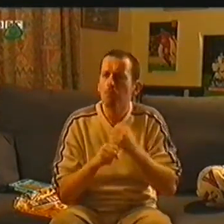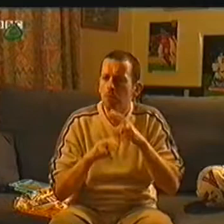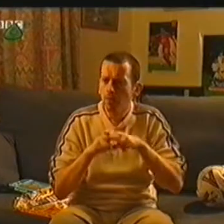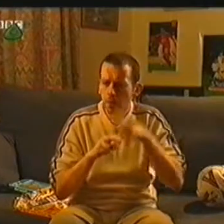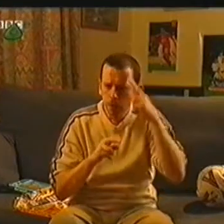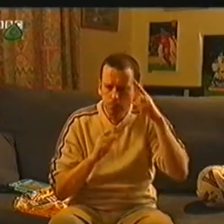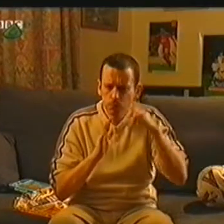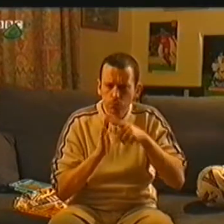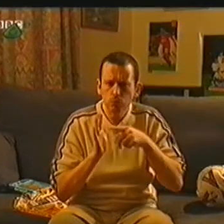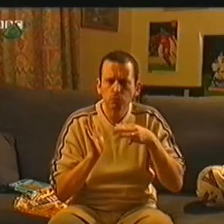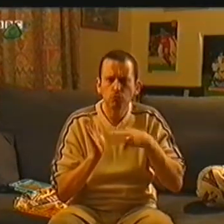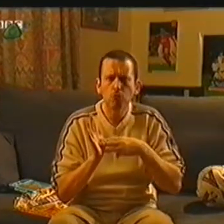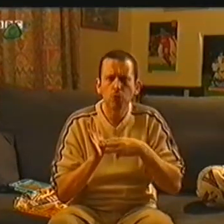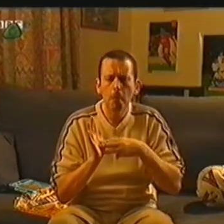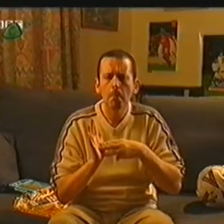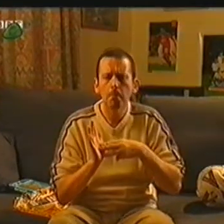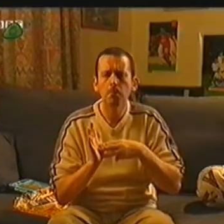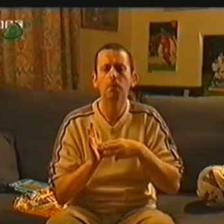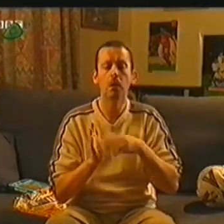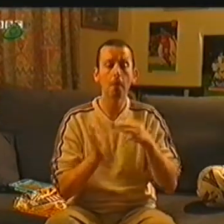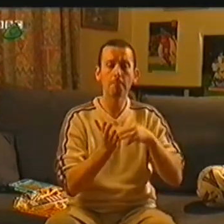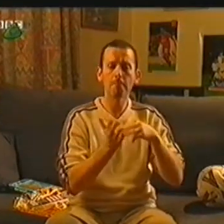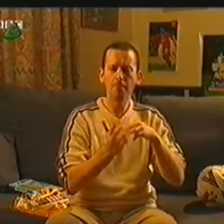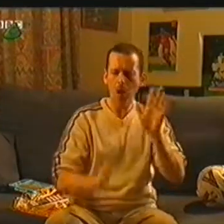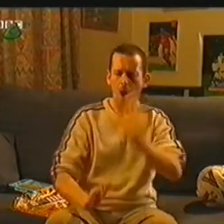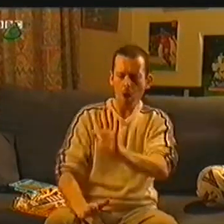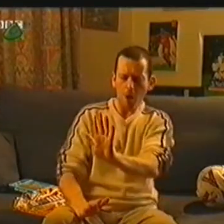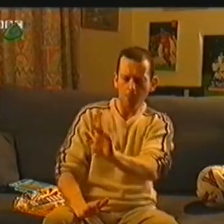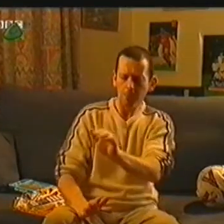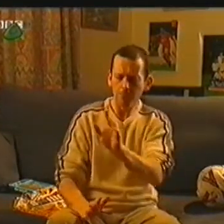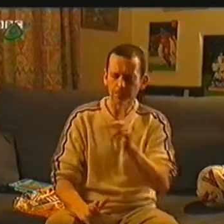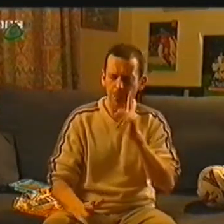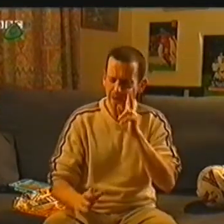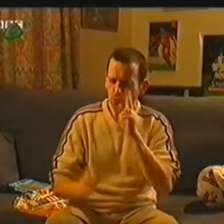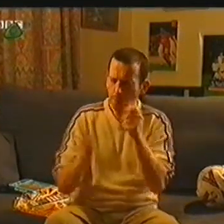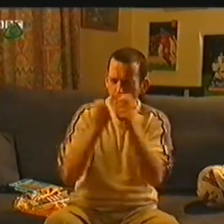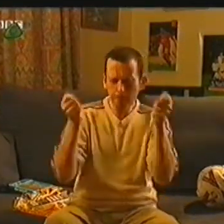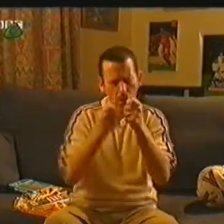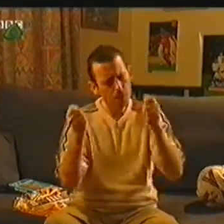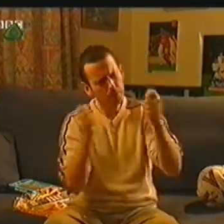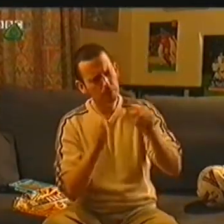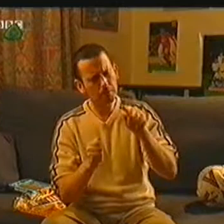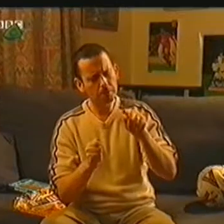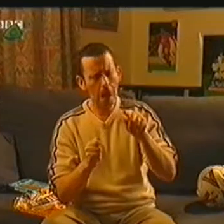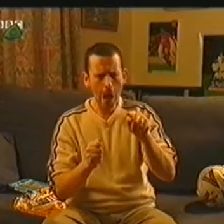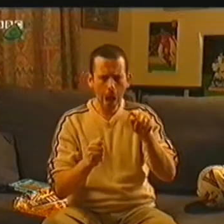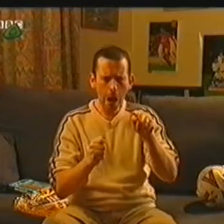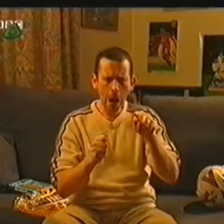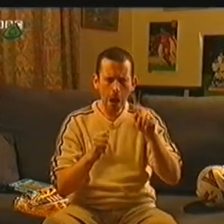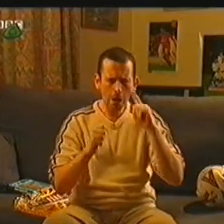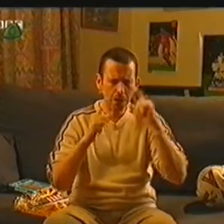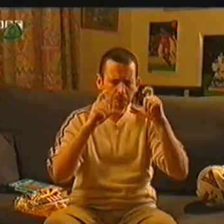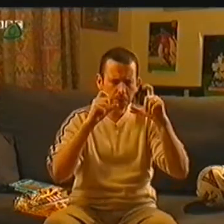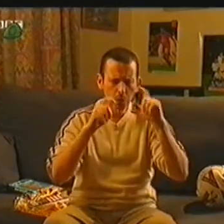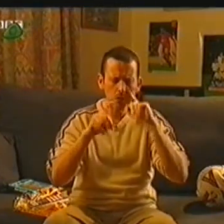Mr. Henry, the head teacher, had called him by mistake yesterday. Then he remembered the football rolling across the carpet to his side in the